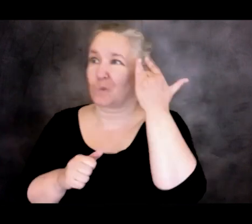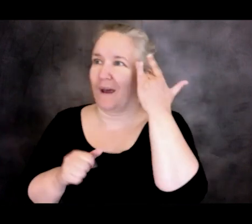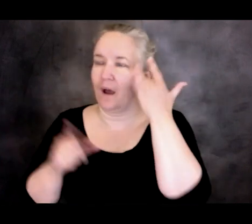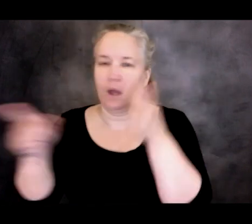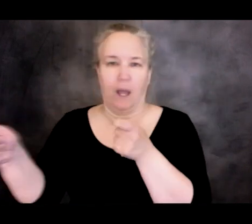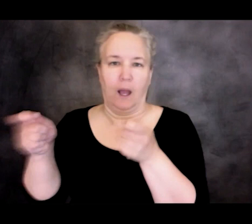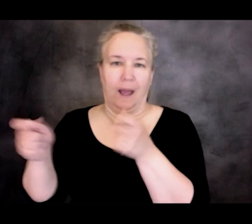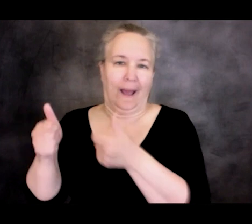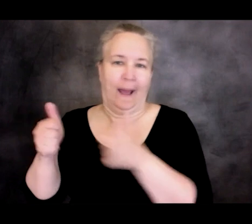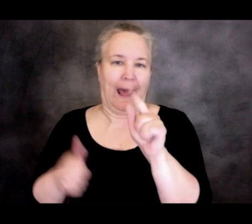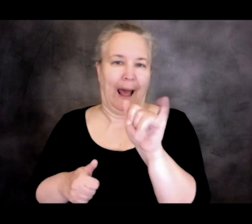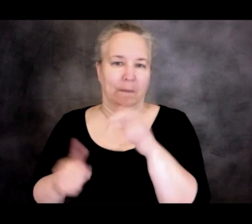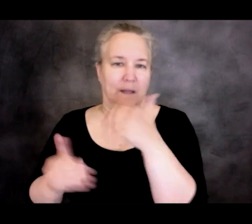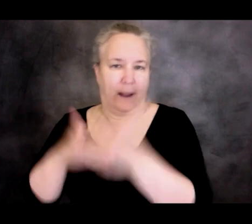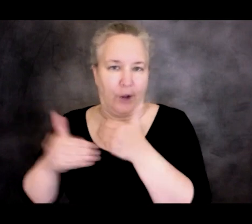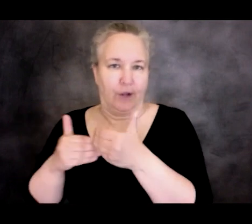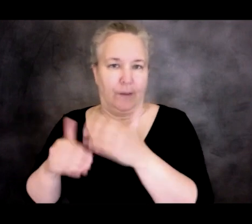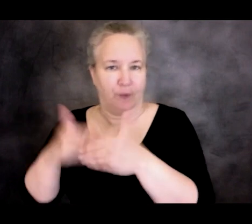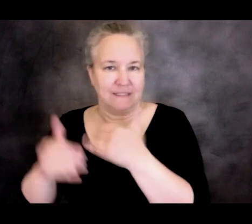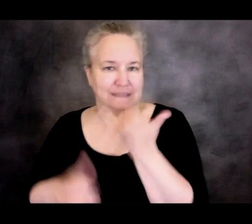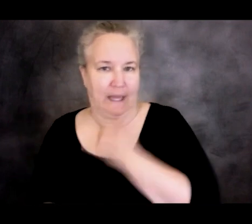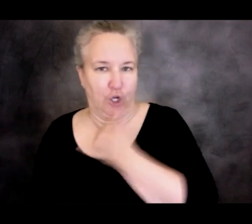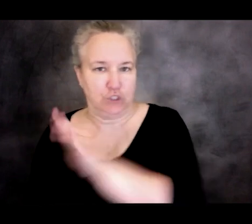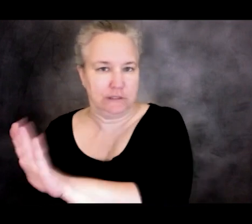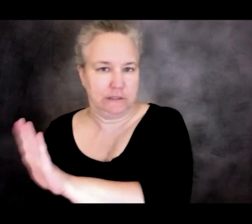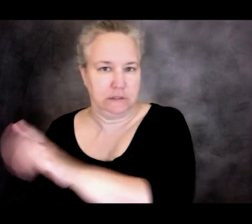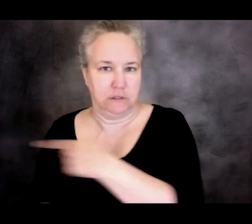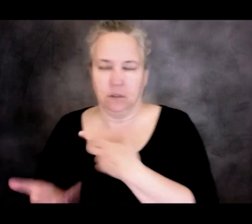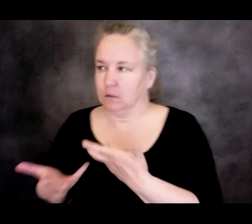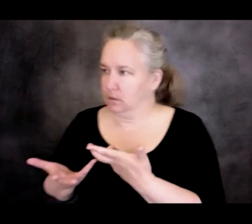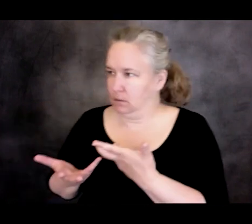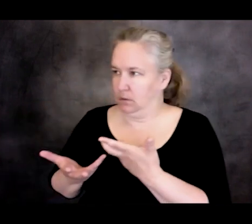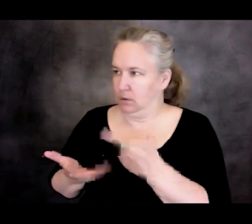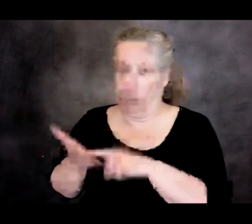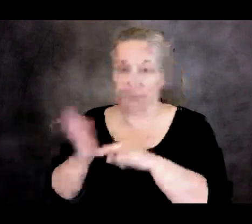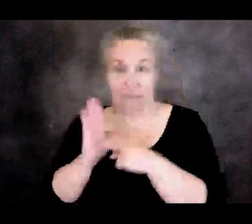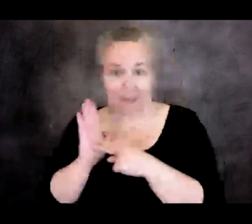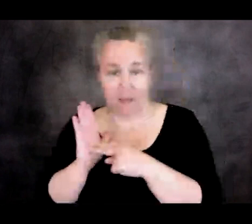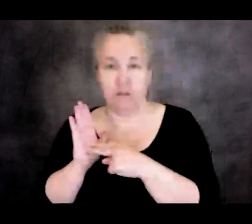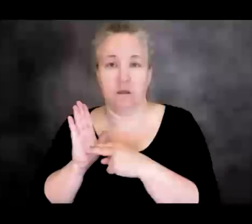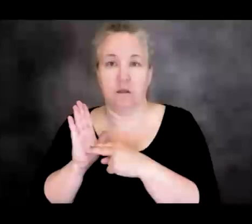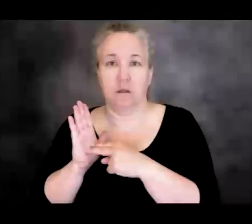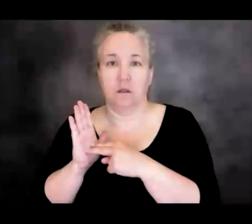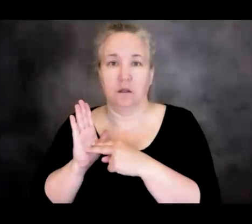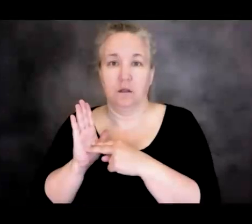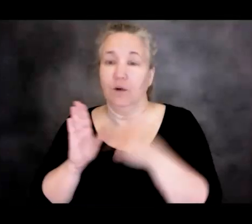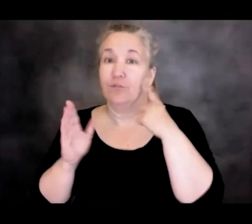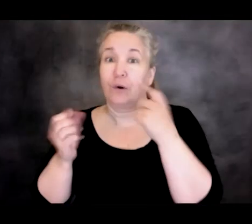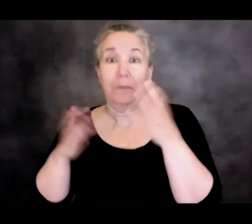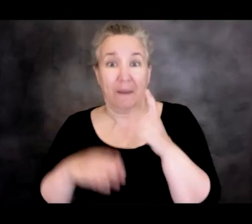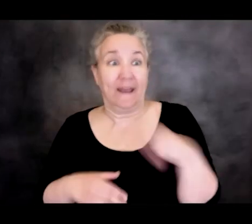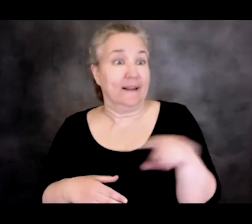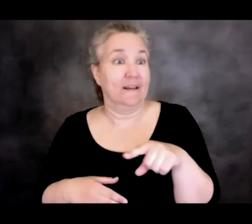error in processing. And for them, what that meant was, for many of them, having to leave